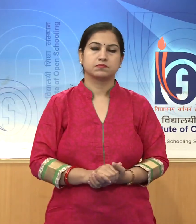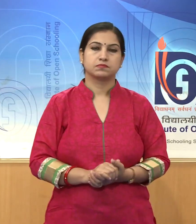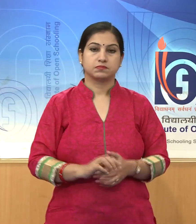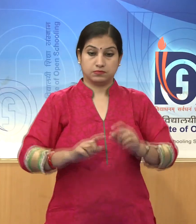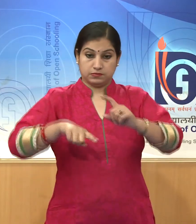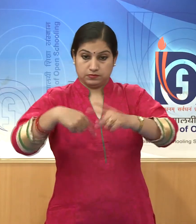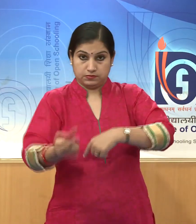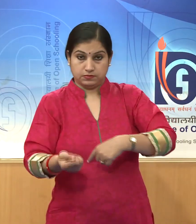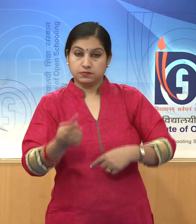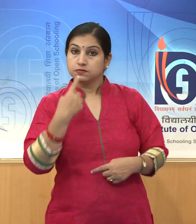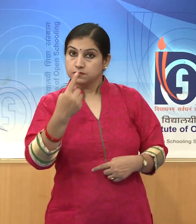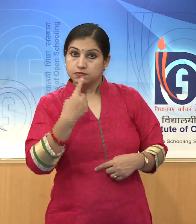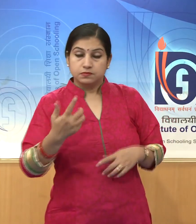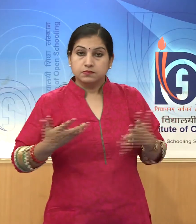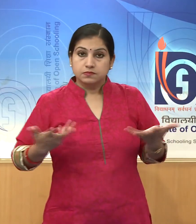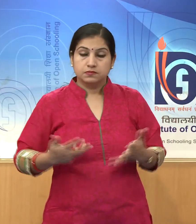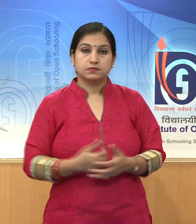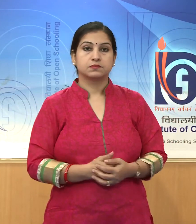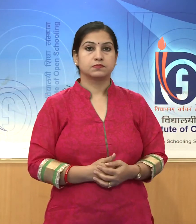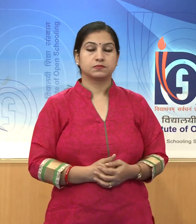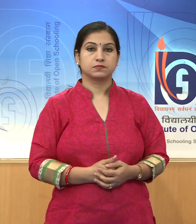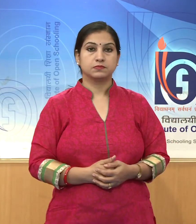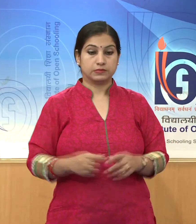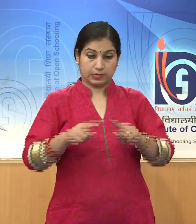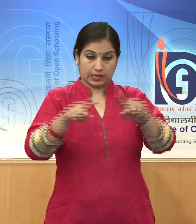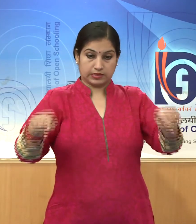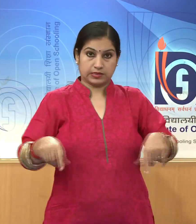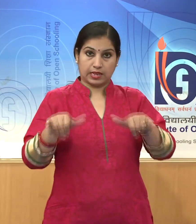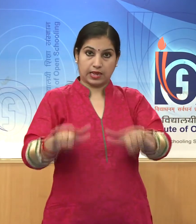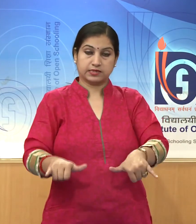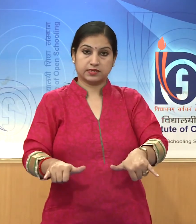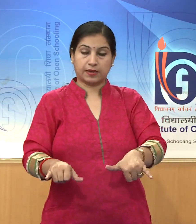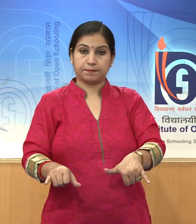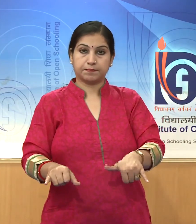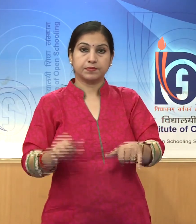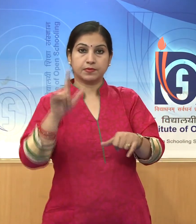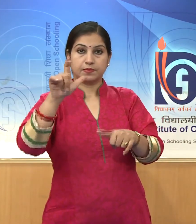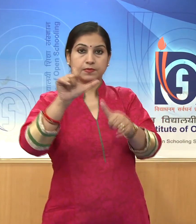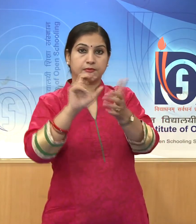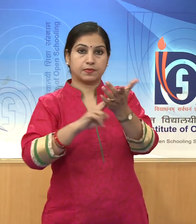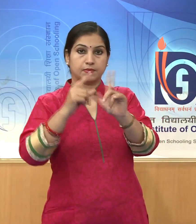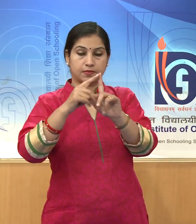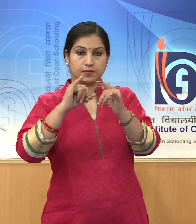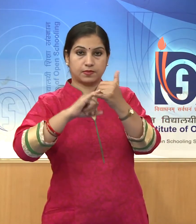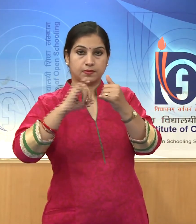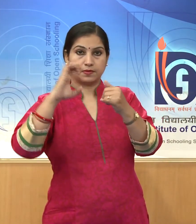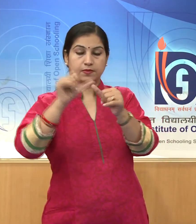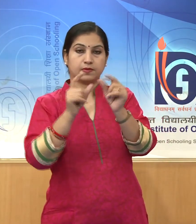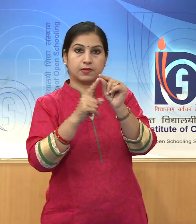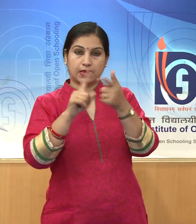Our next painting is Landscape in Red by F.